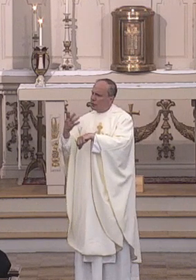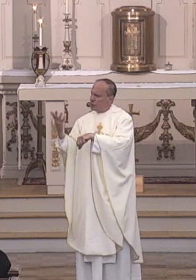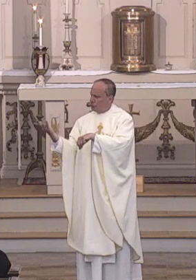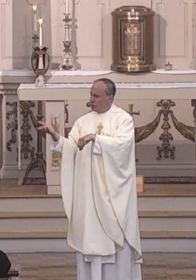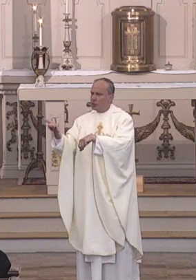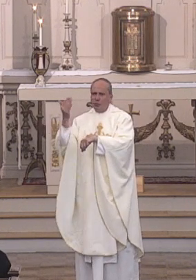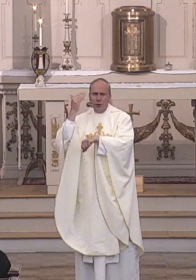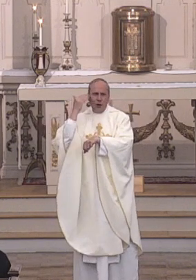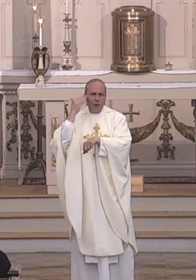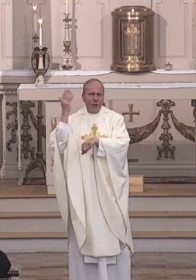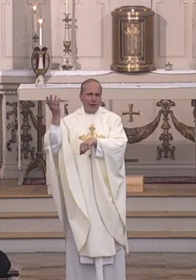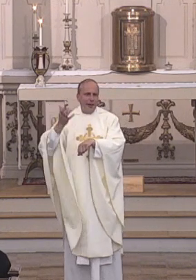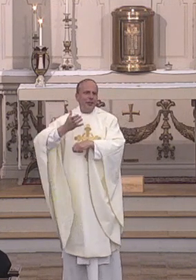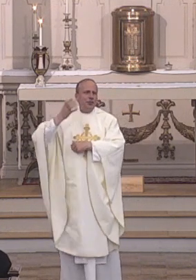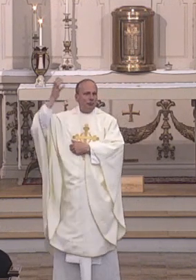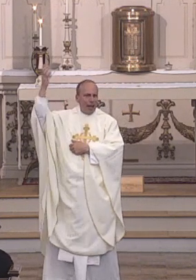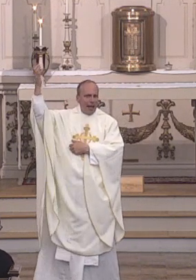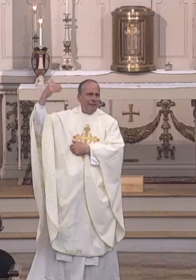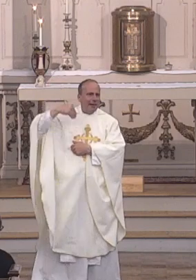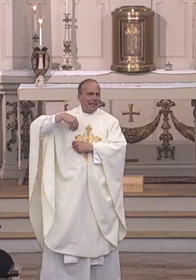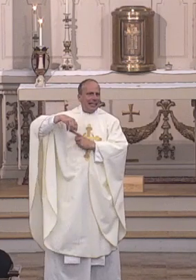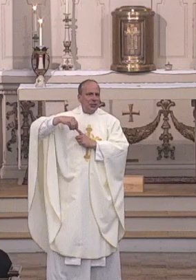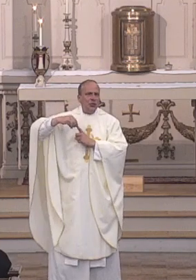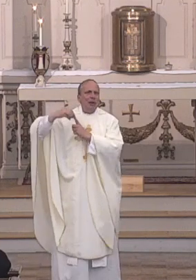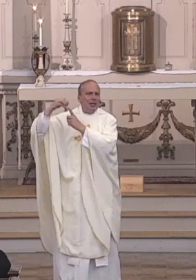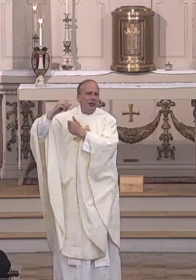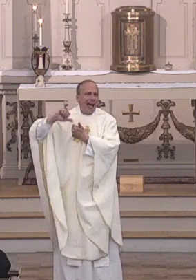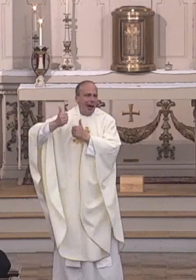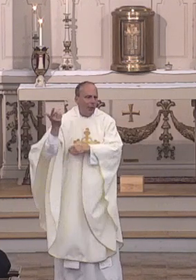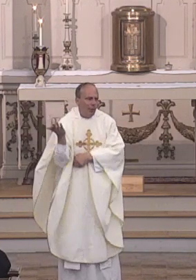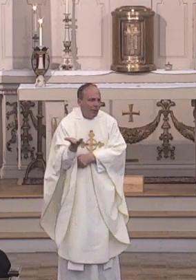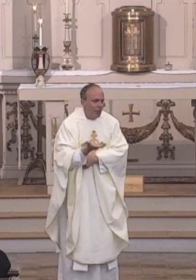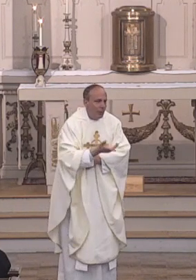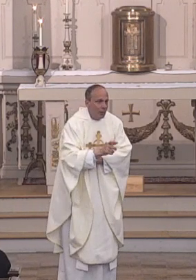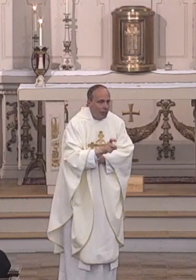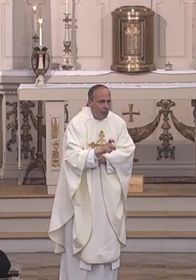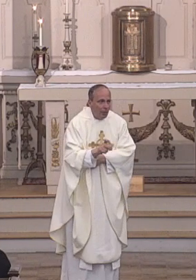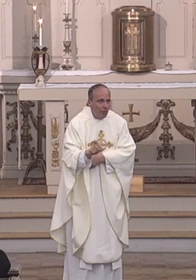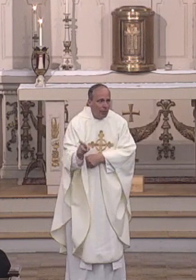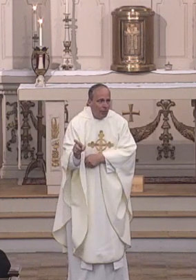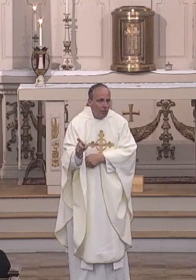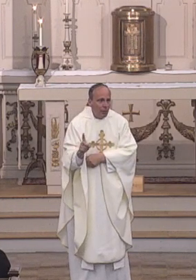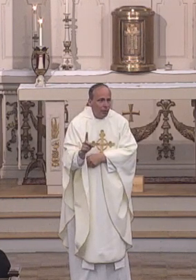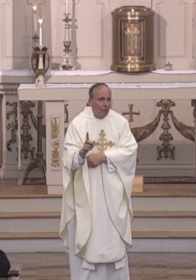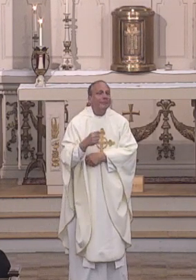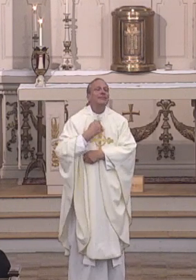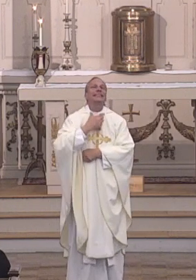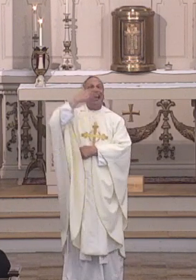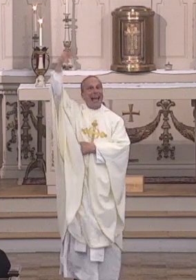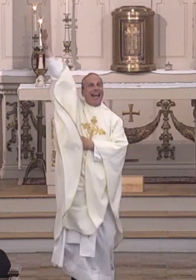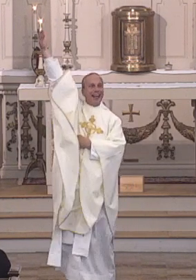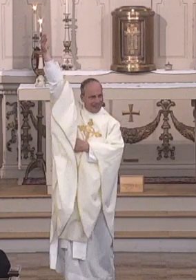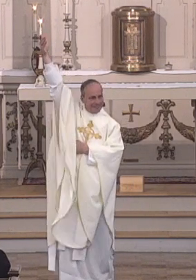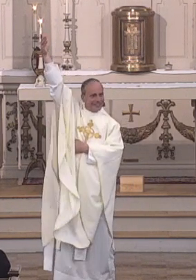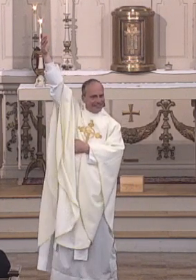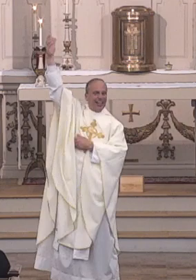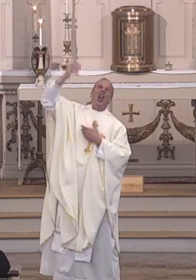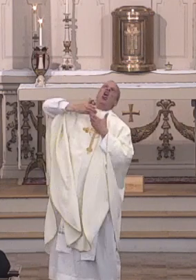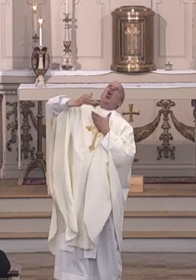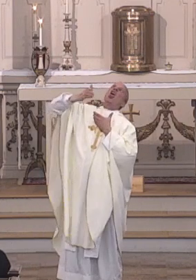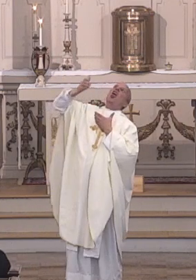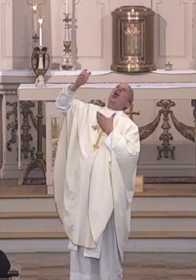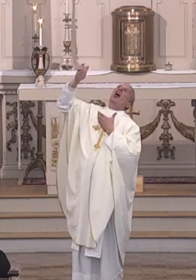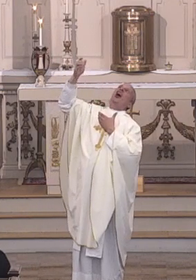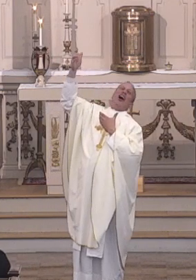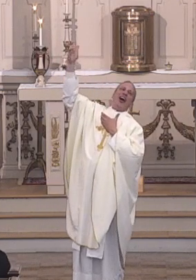connected to the nature of the giraffe. We all know one way that a giraffe is special, right? They have a long